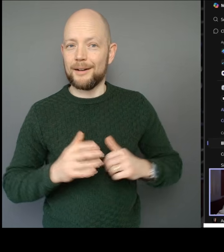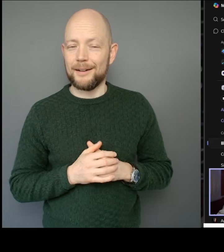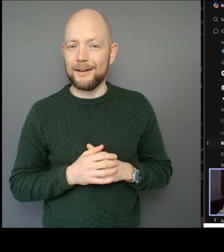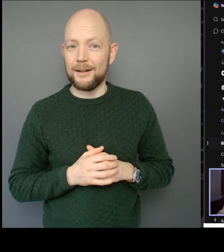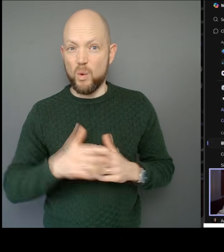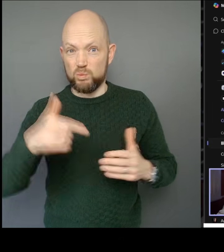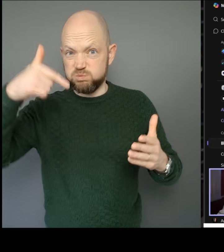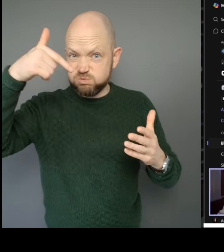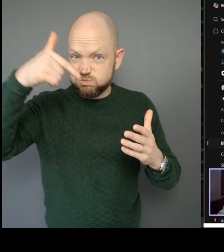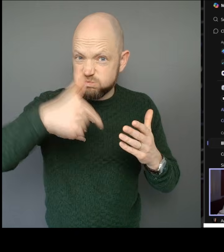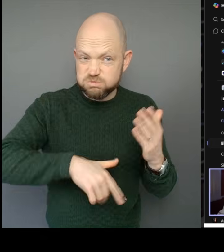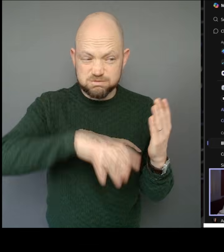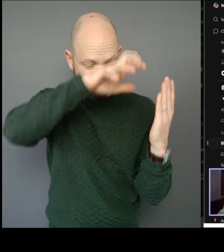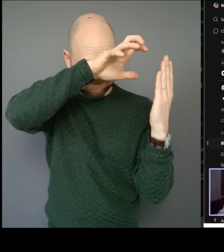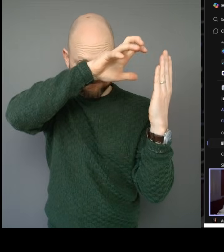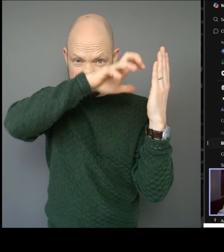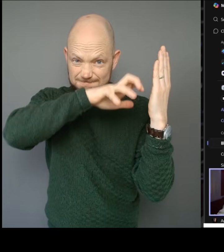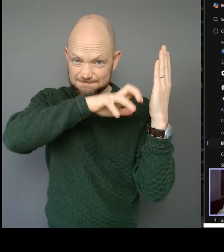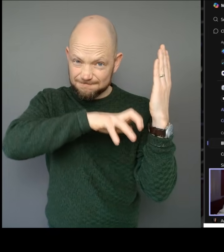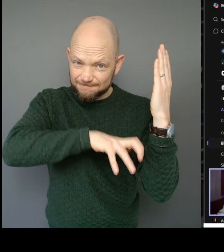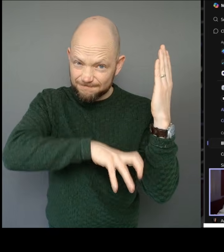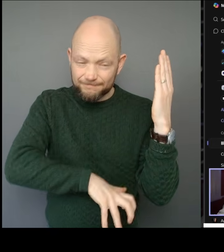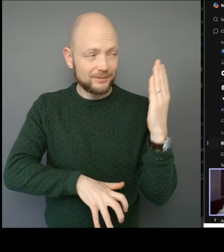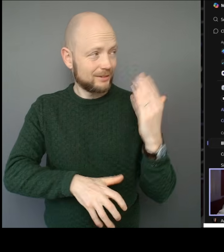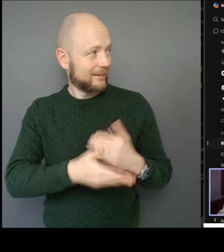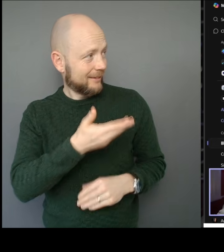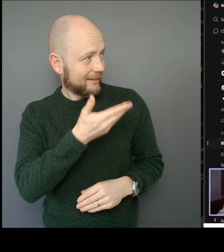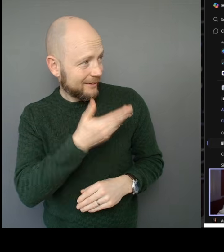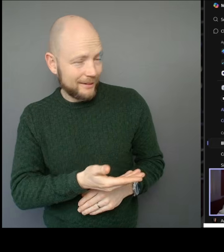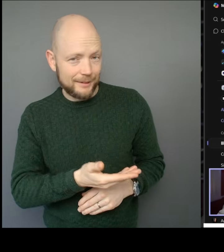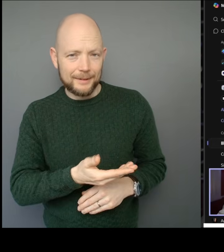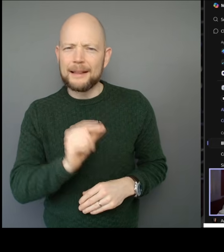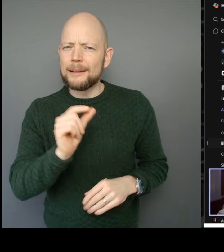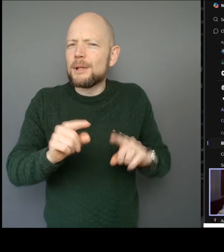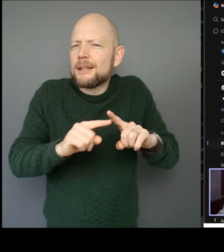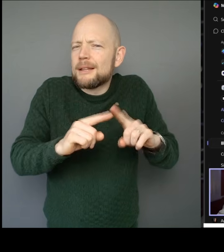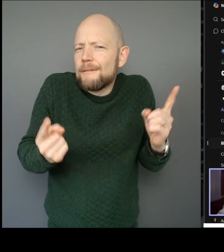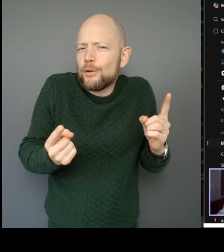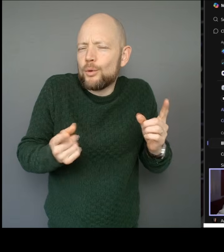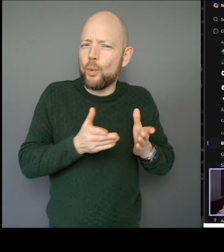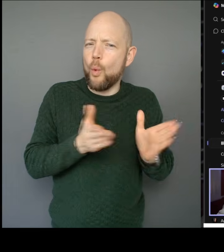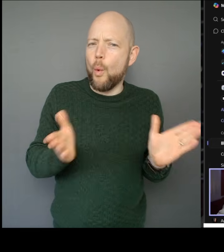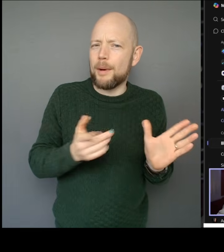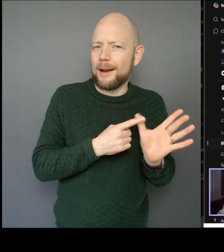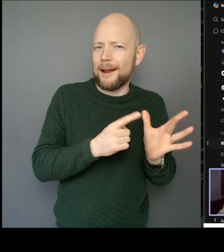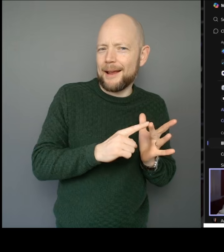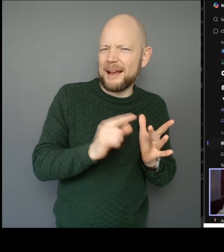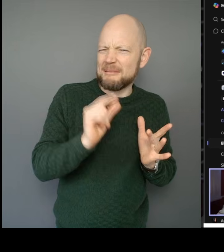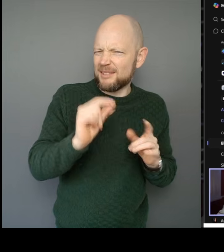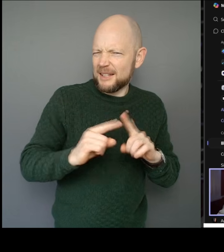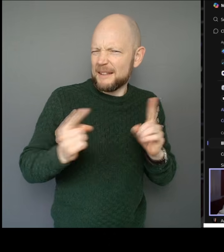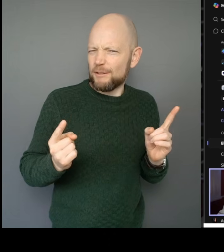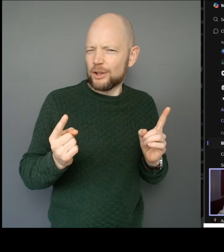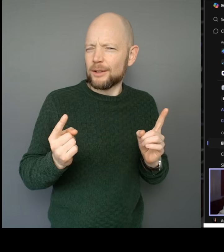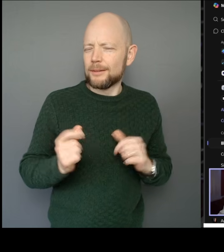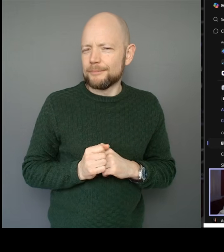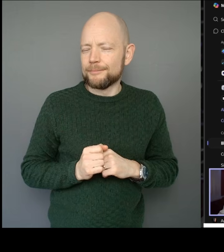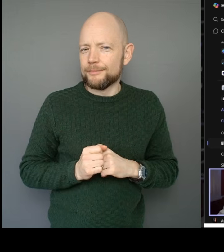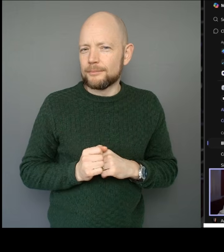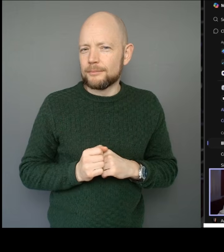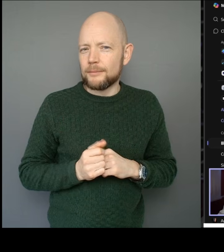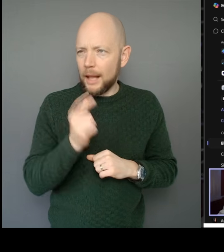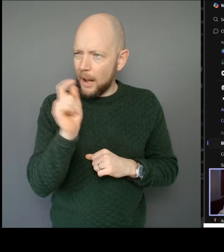did quite a bit of analysis. And again, this is a little bit different than OpenAI, so you can turn this on or off by just toggling